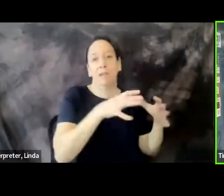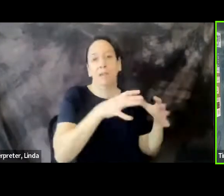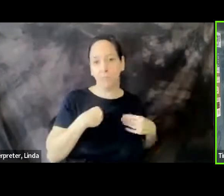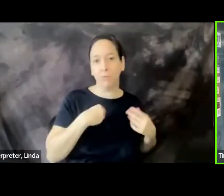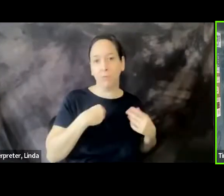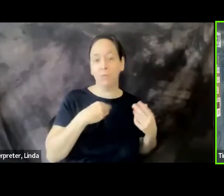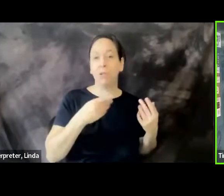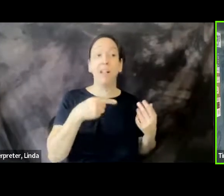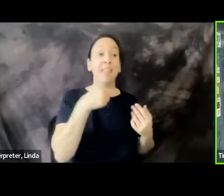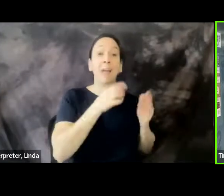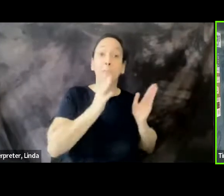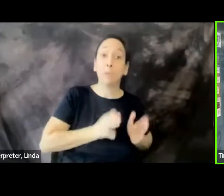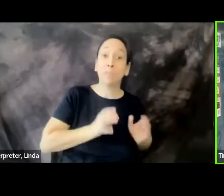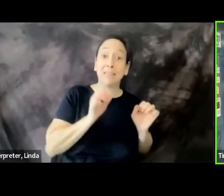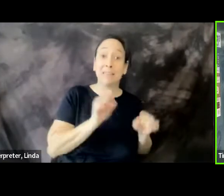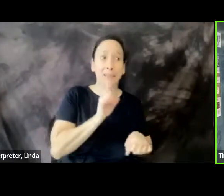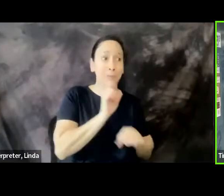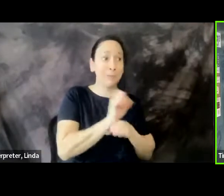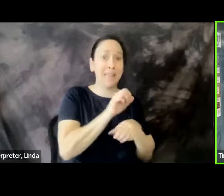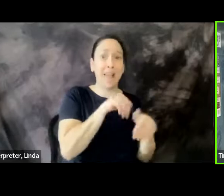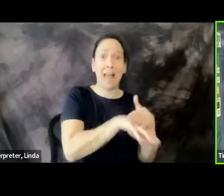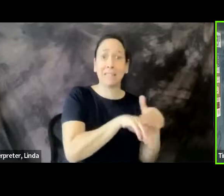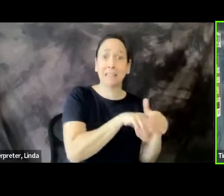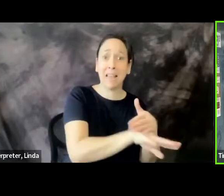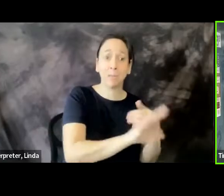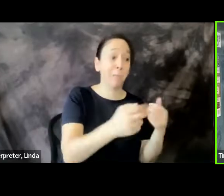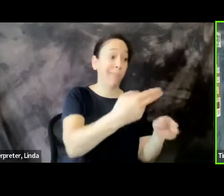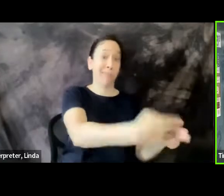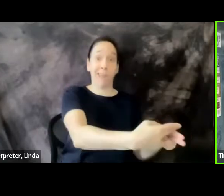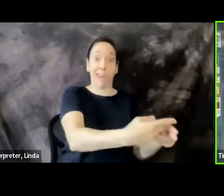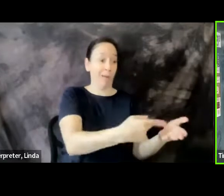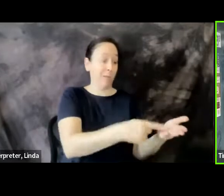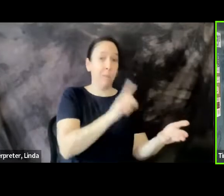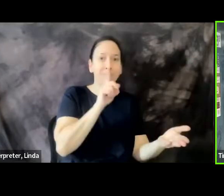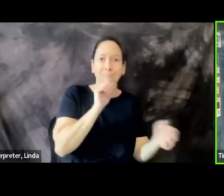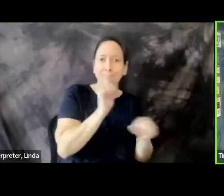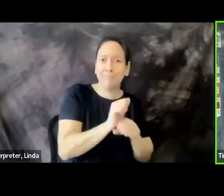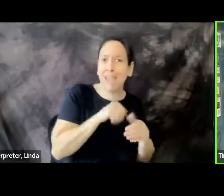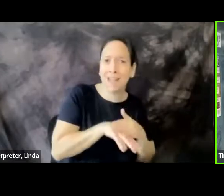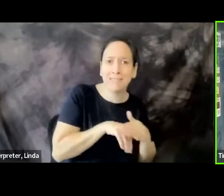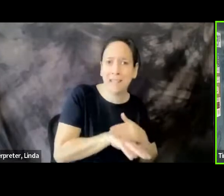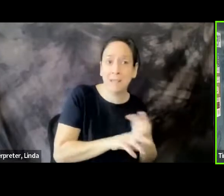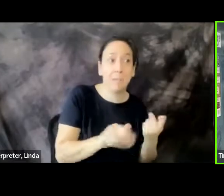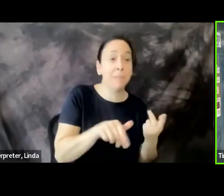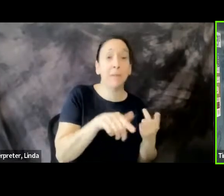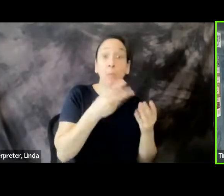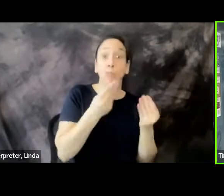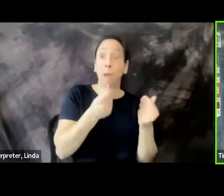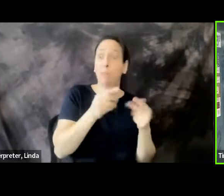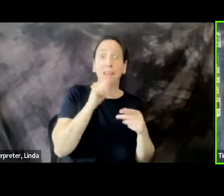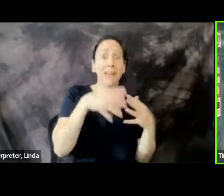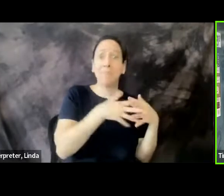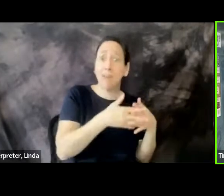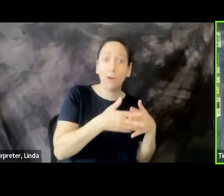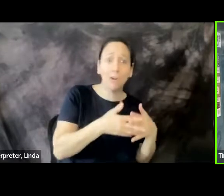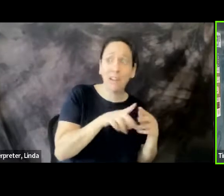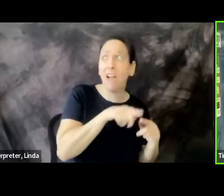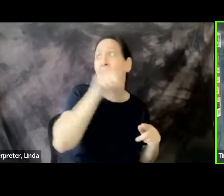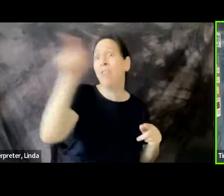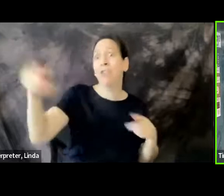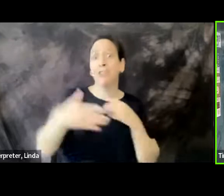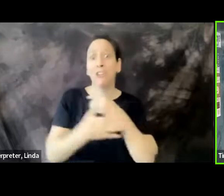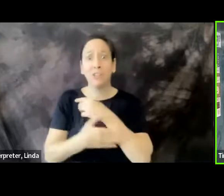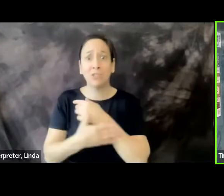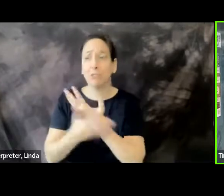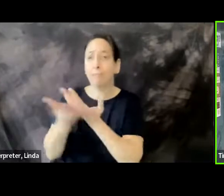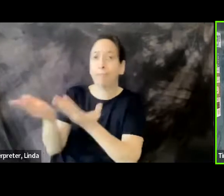even access for it to be a real asset, whether the property is in another country. So those are all the kinds of